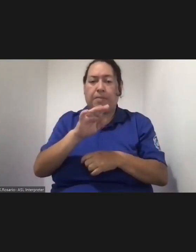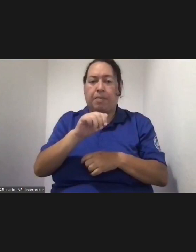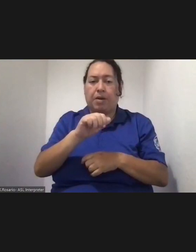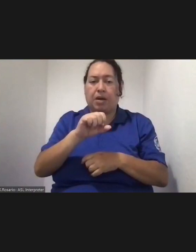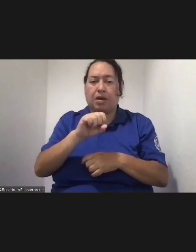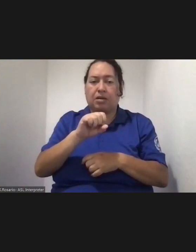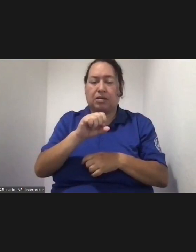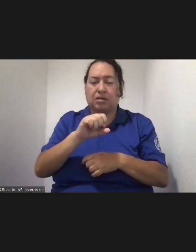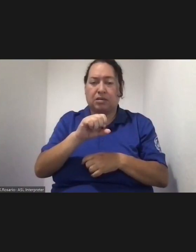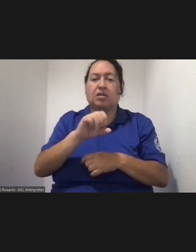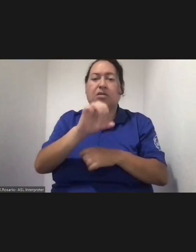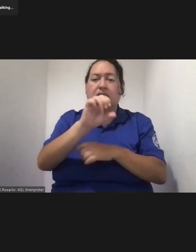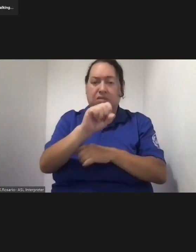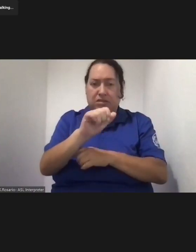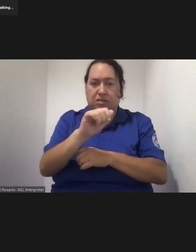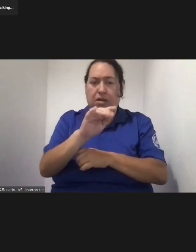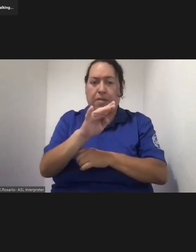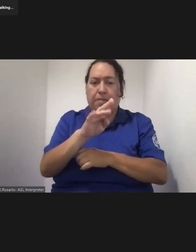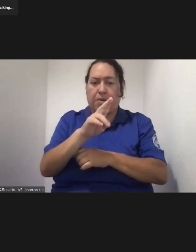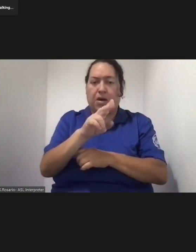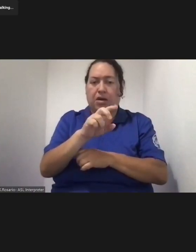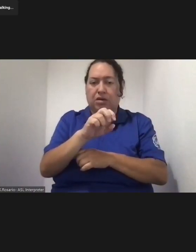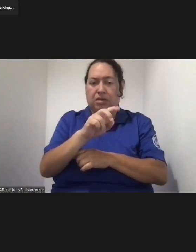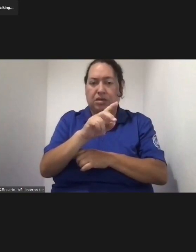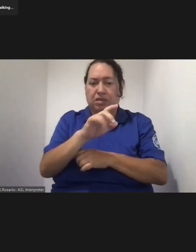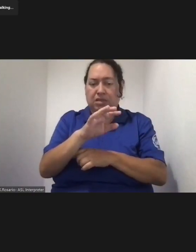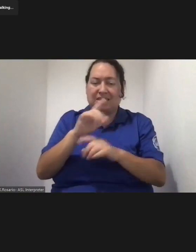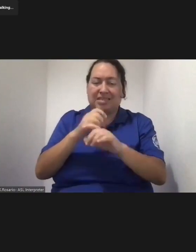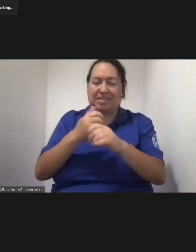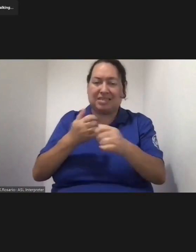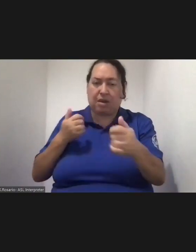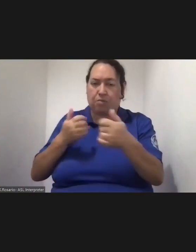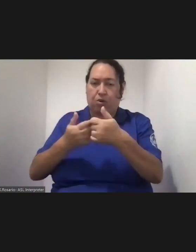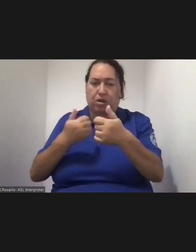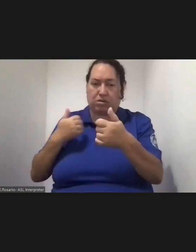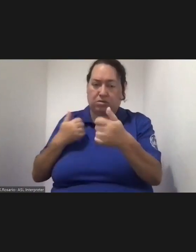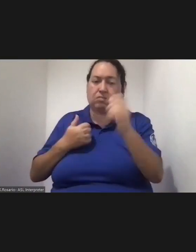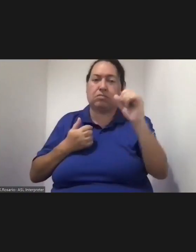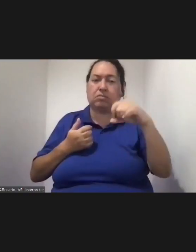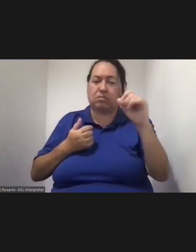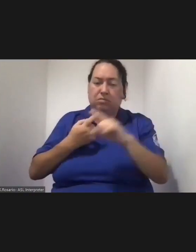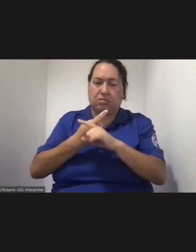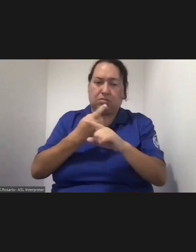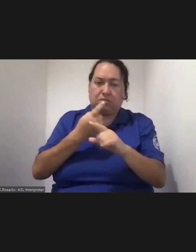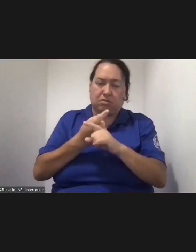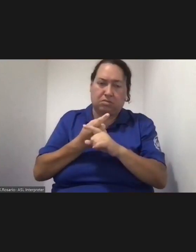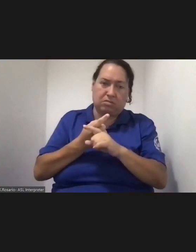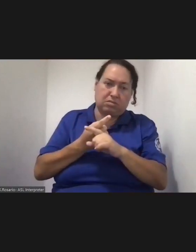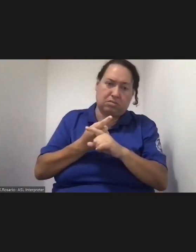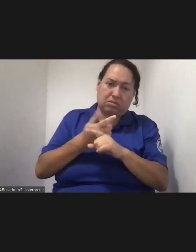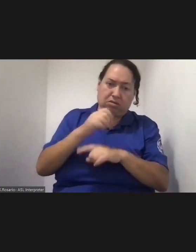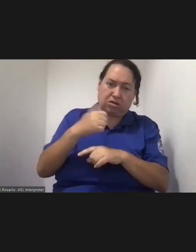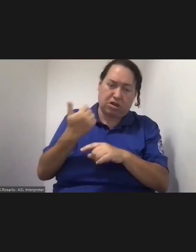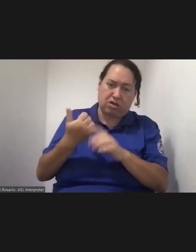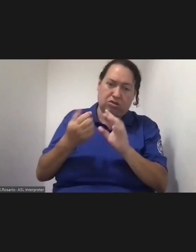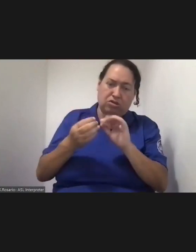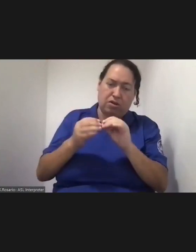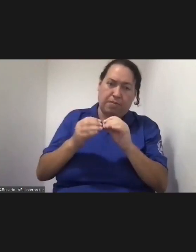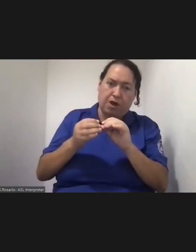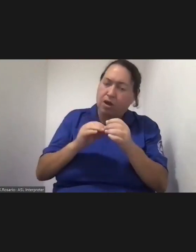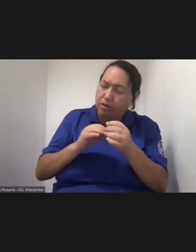cluster. Okay, so it's a separate cluster, okay. And then- yeah, but we're still investigating. Sorry?